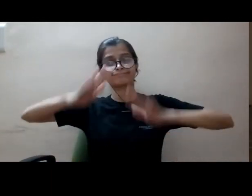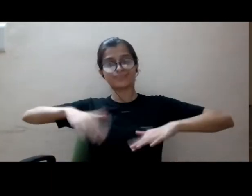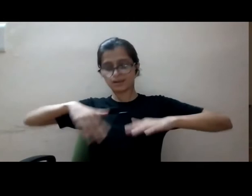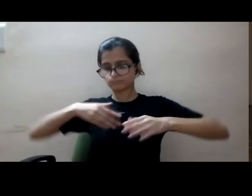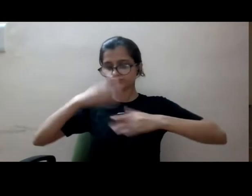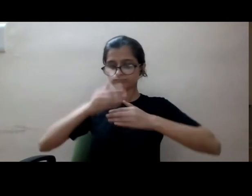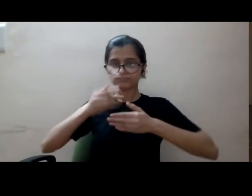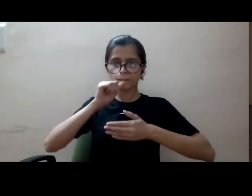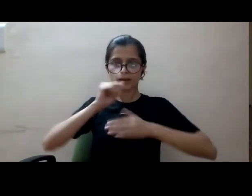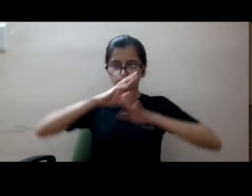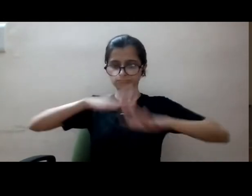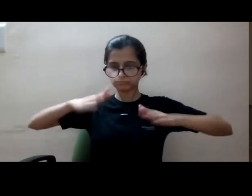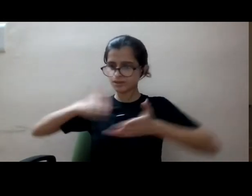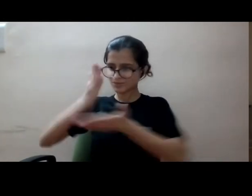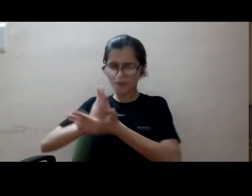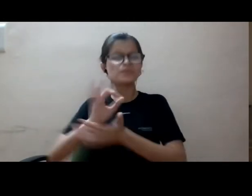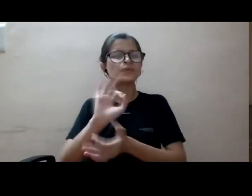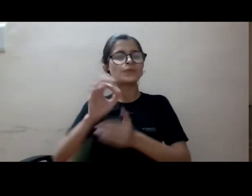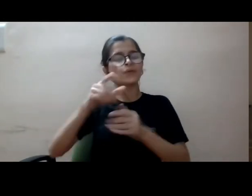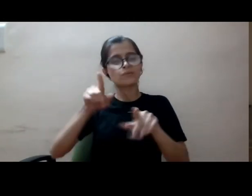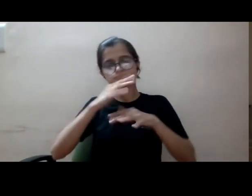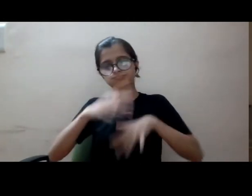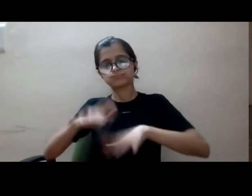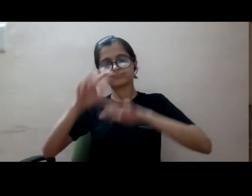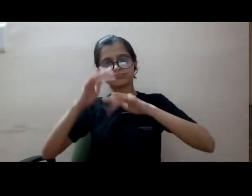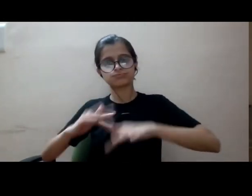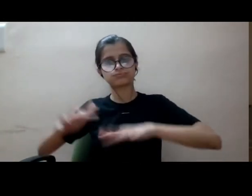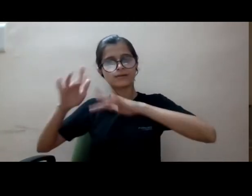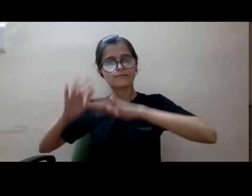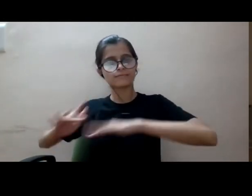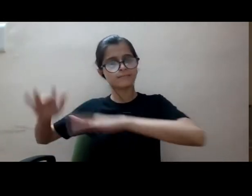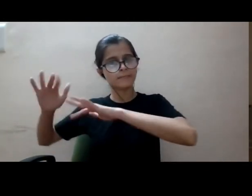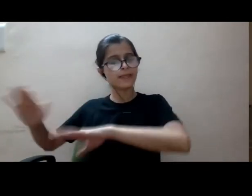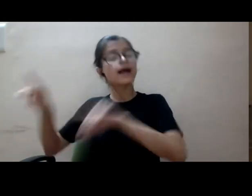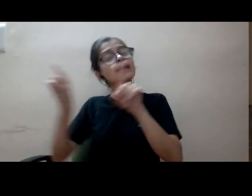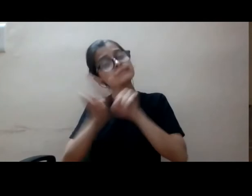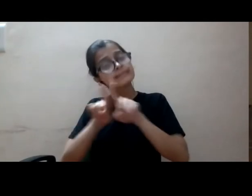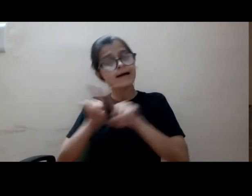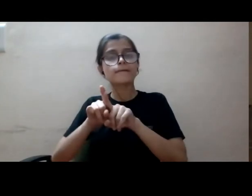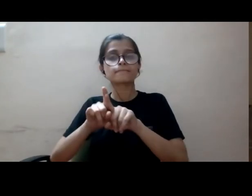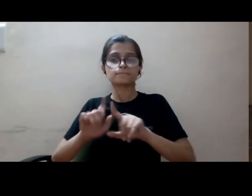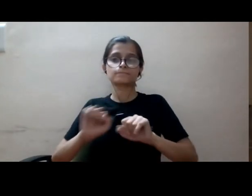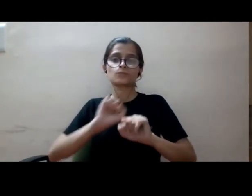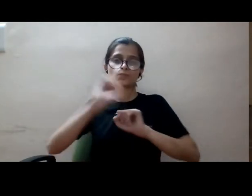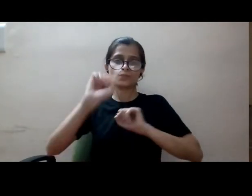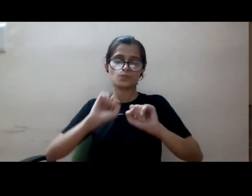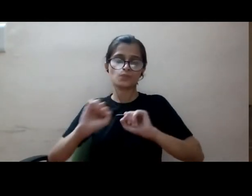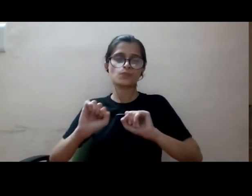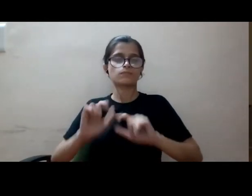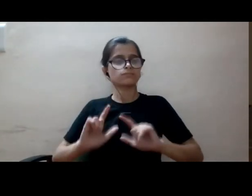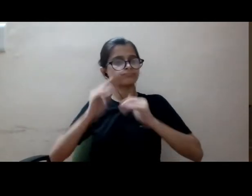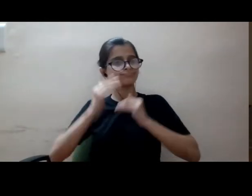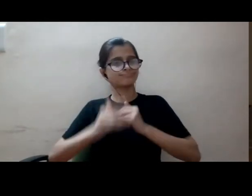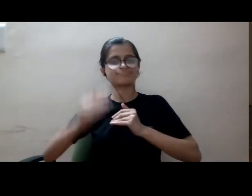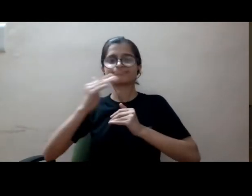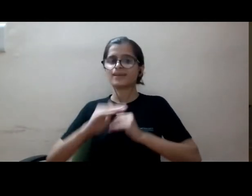course, is to enter it. There's no reason why the experience of travelers with disabilities should